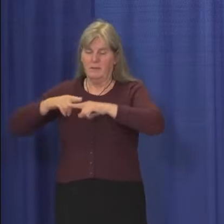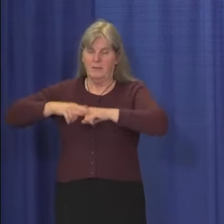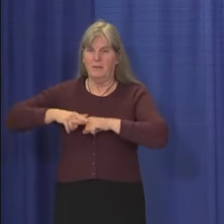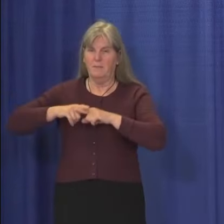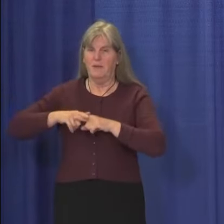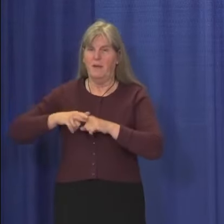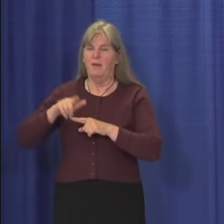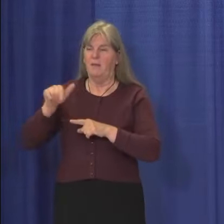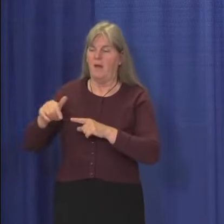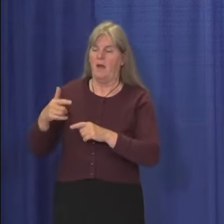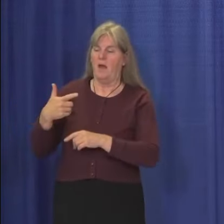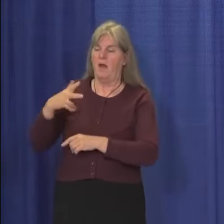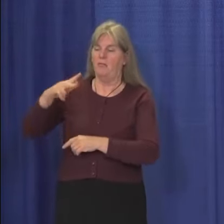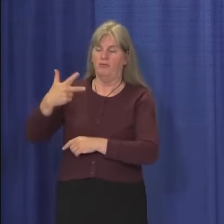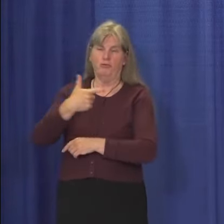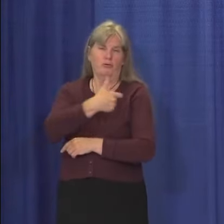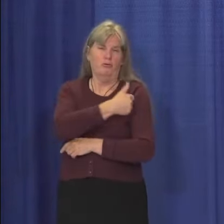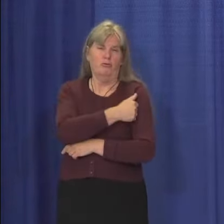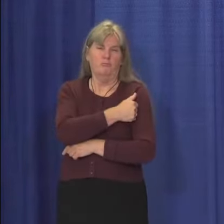durability of